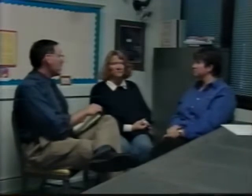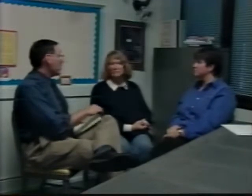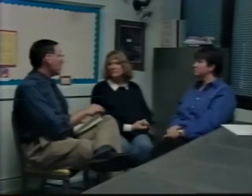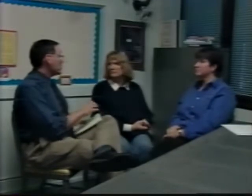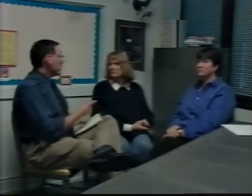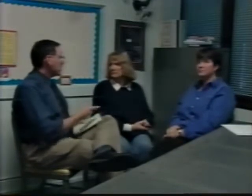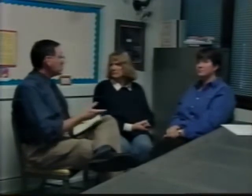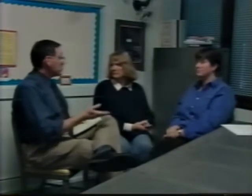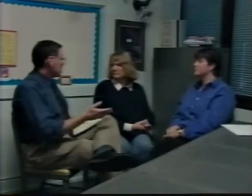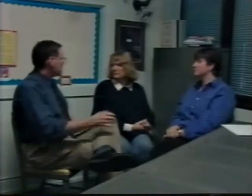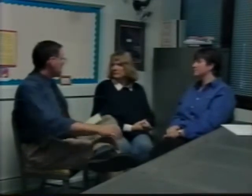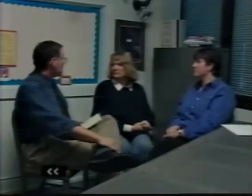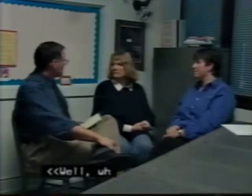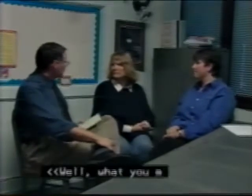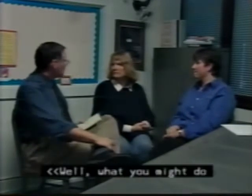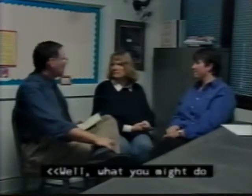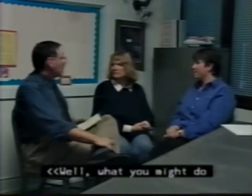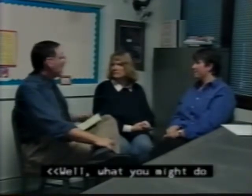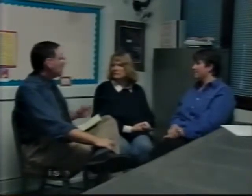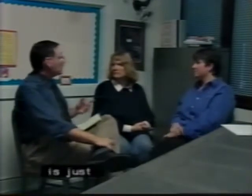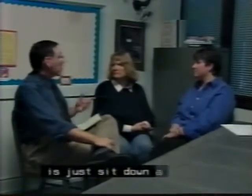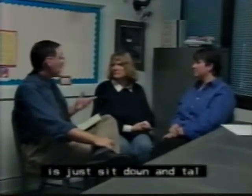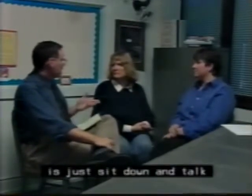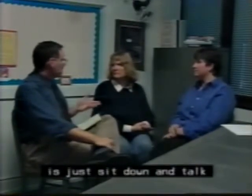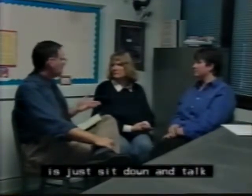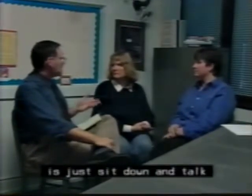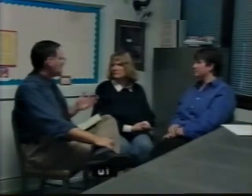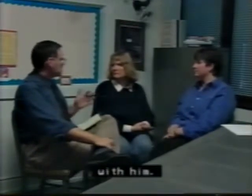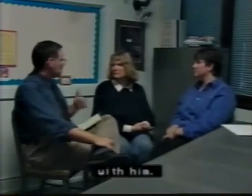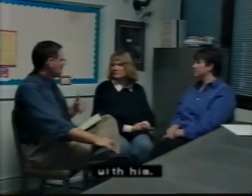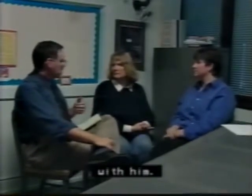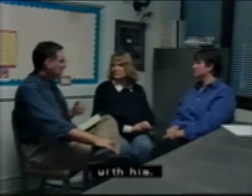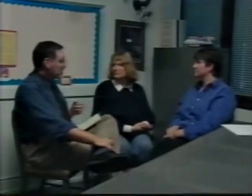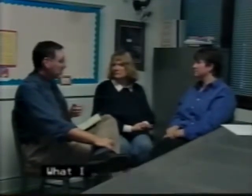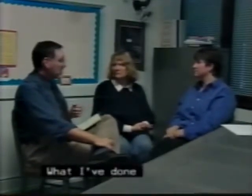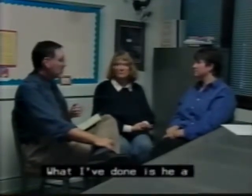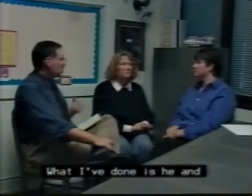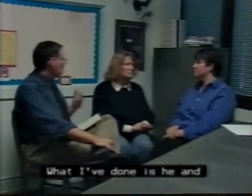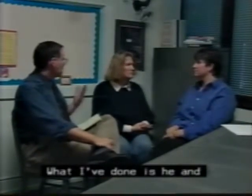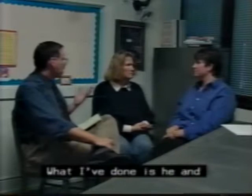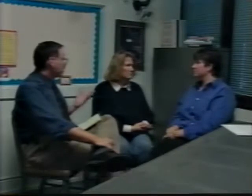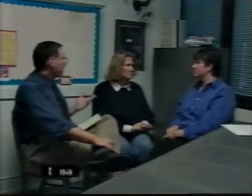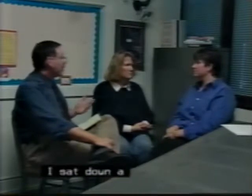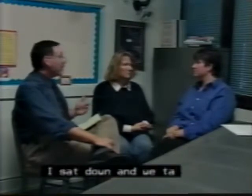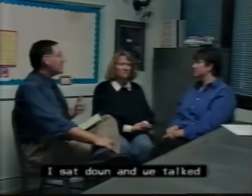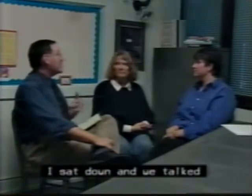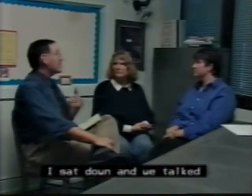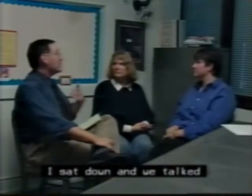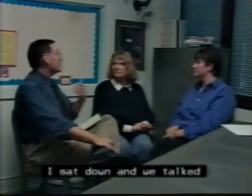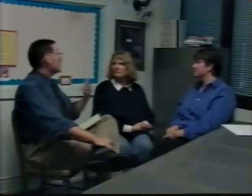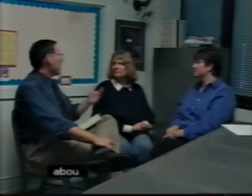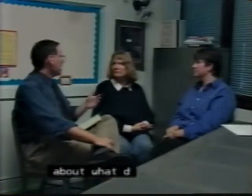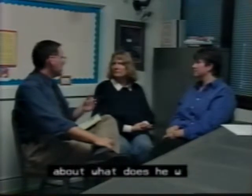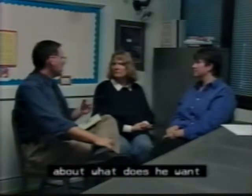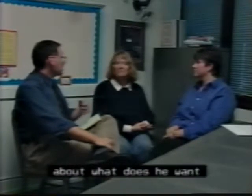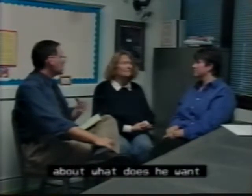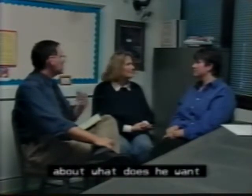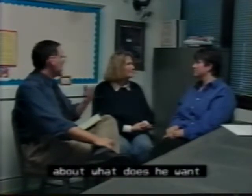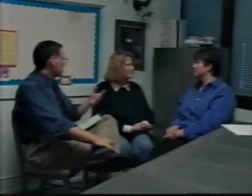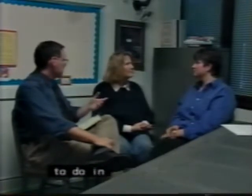Well, what you might do is sit down and talk to him. What I've done is he and I sat down and we talked about what does he want to do in 5 years or